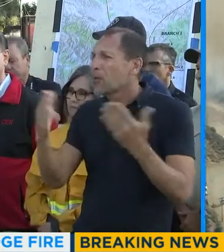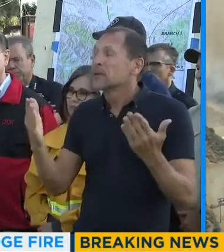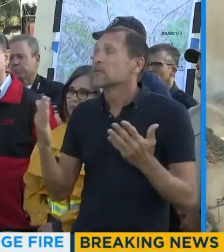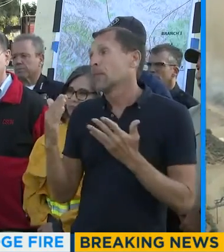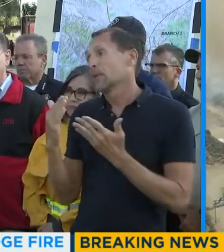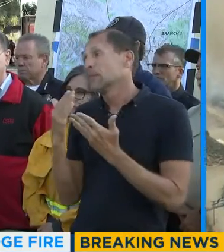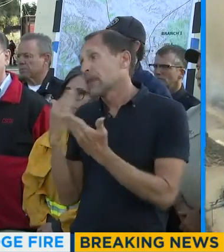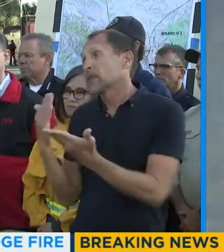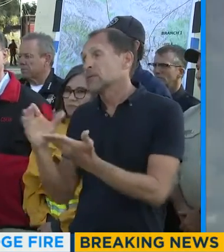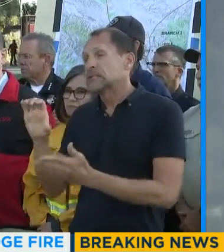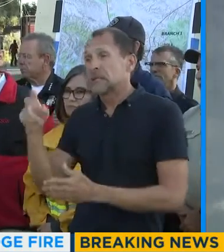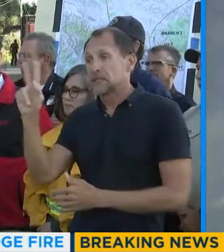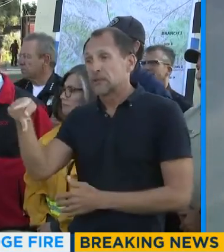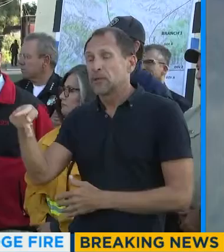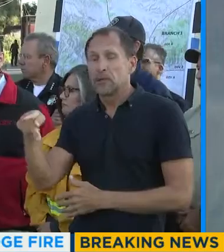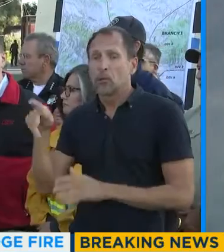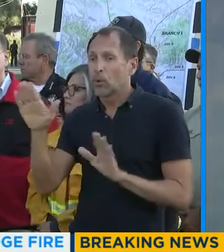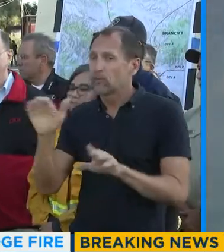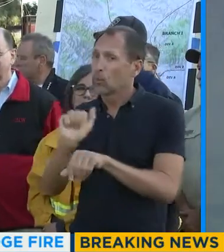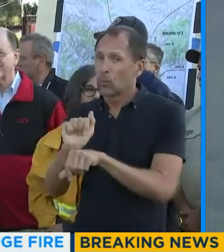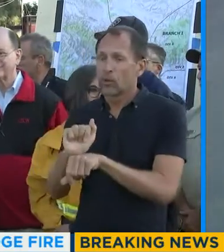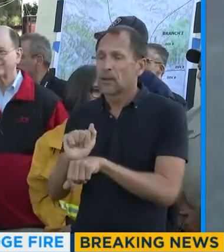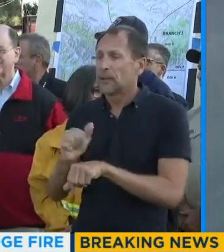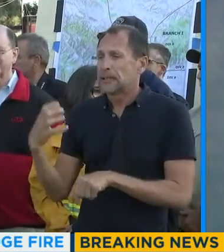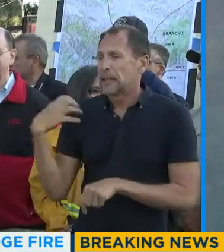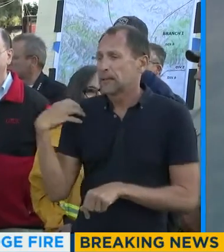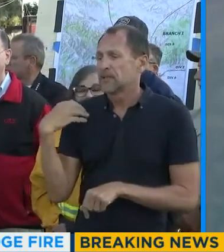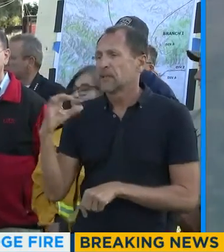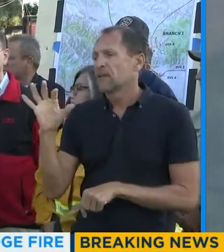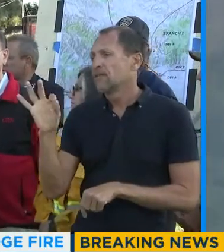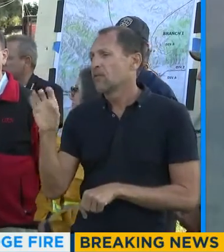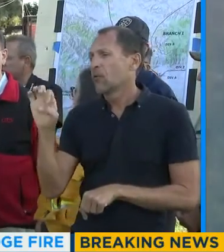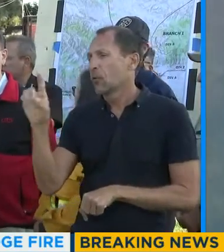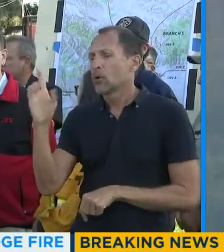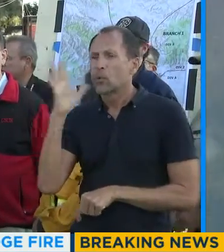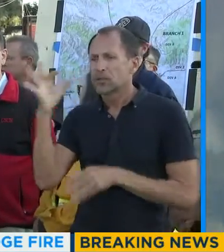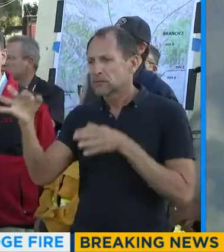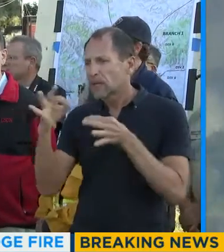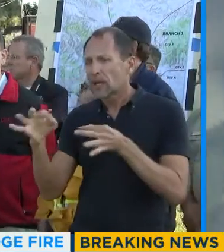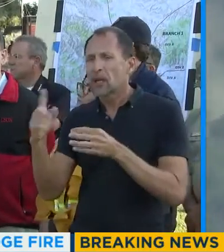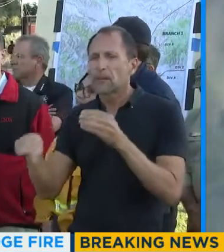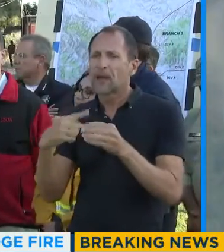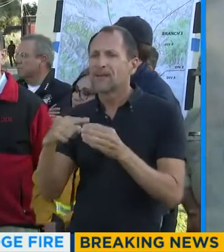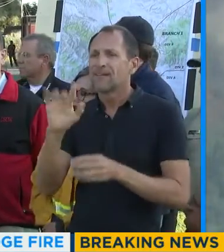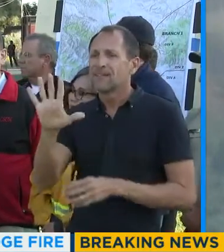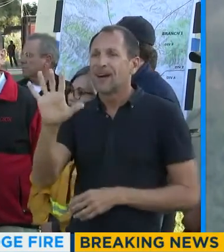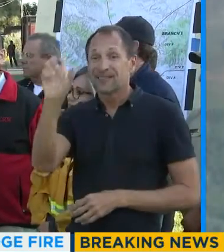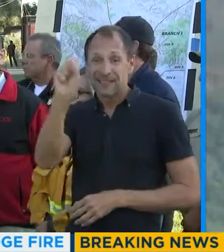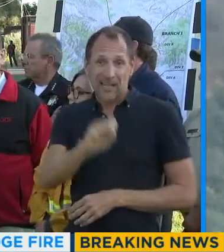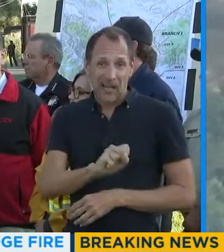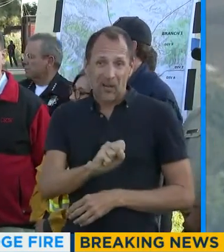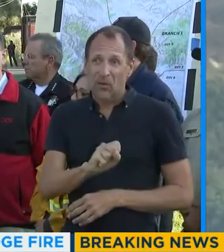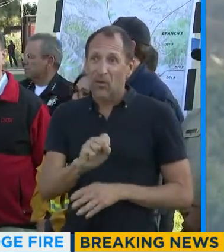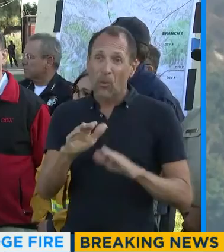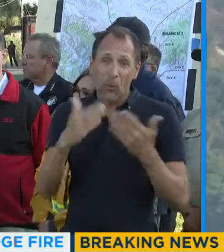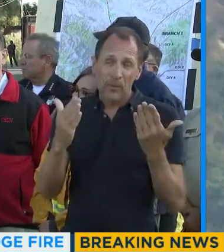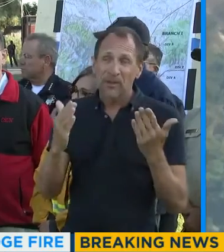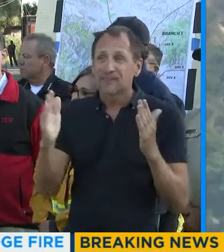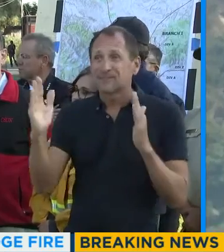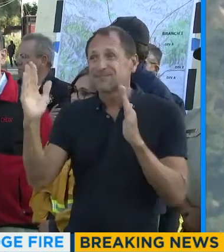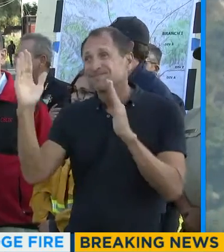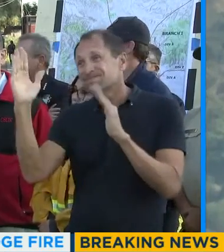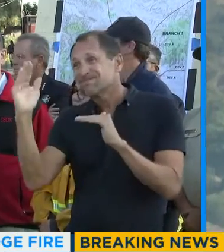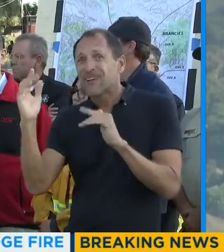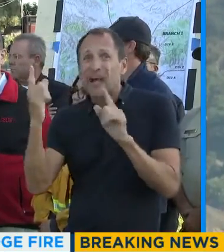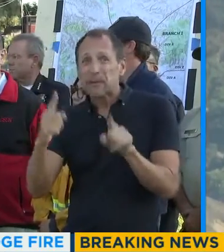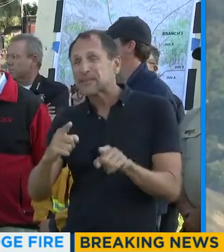Patrol, who's been doing great work. Captain Dennis Ford is here to update you on the openings on the 5 southbound and some projections, hopefully, for what